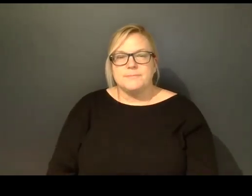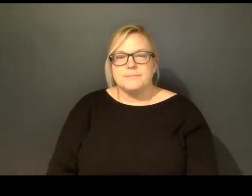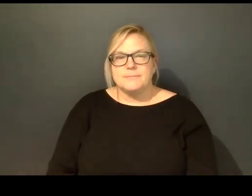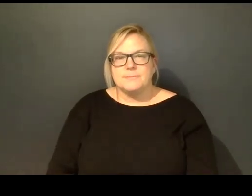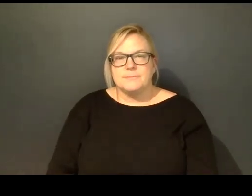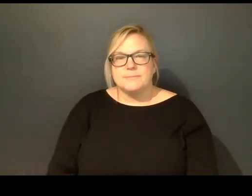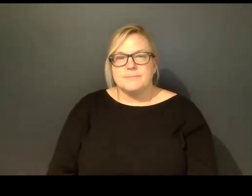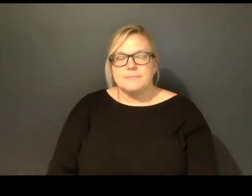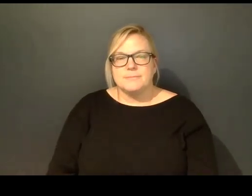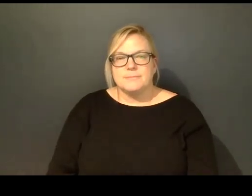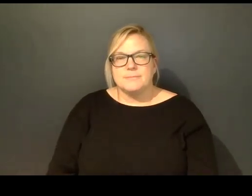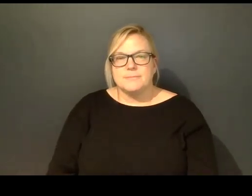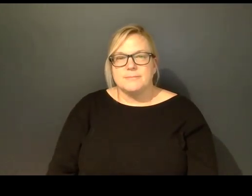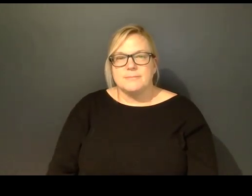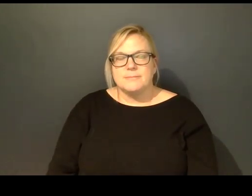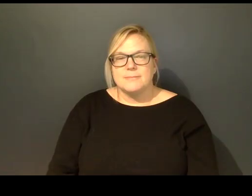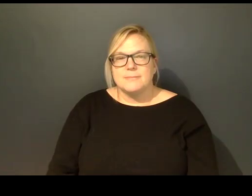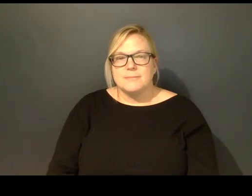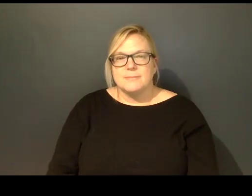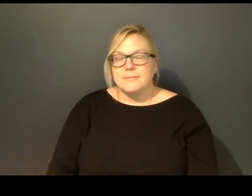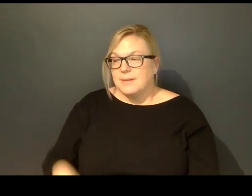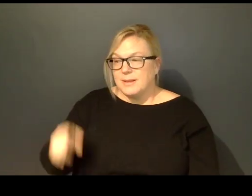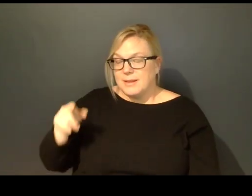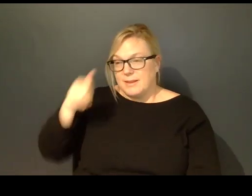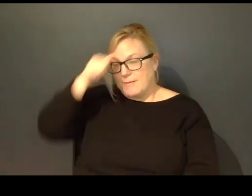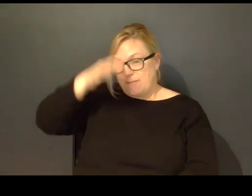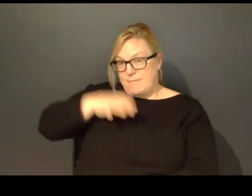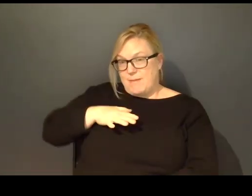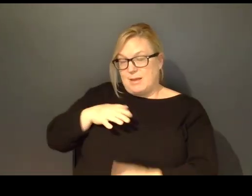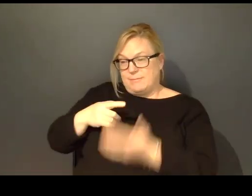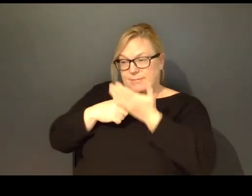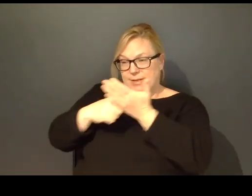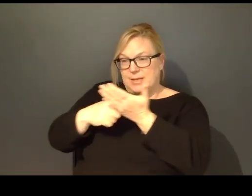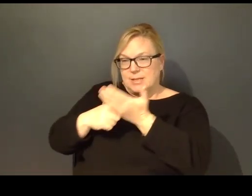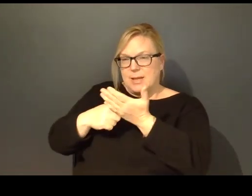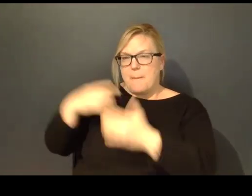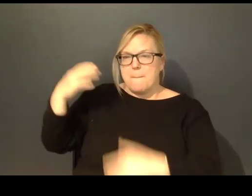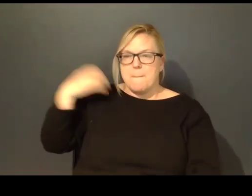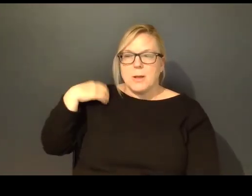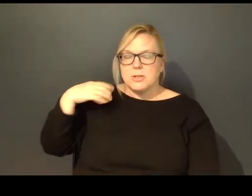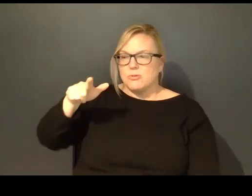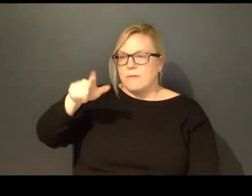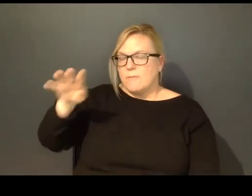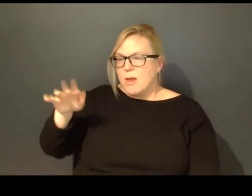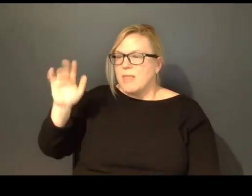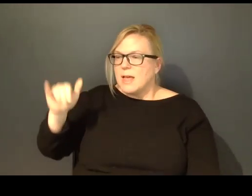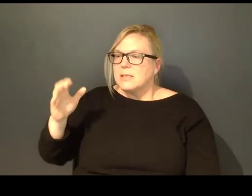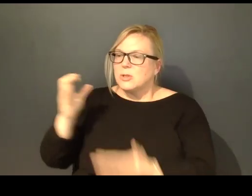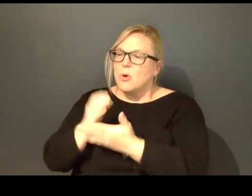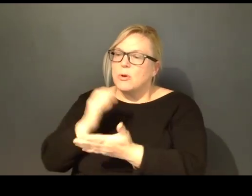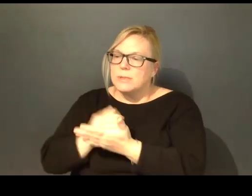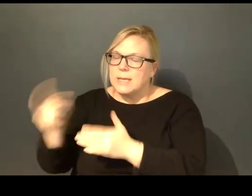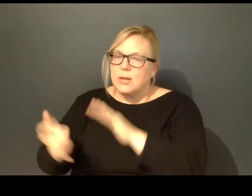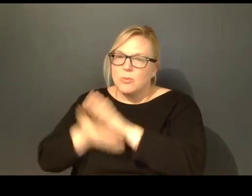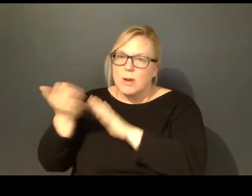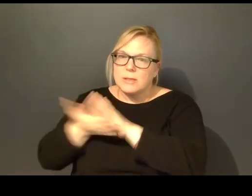give you a bit of a plug in your course too. Franco talked about it very briefly at the start, but Boss 24 is the course that he facilitates. It is specifically